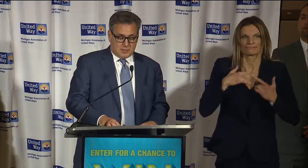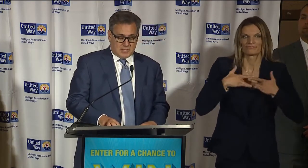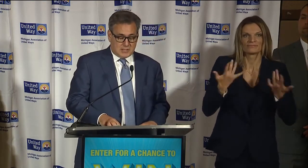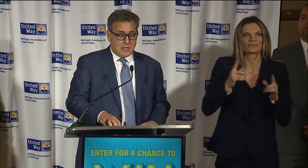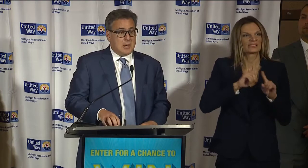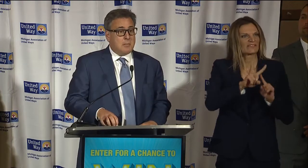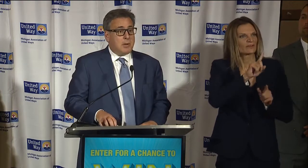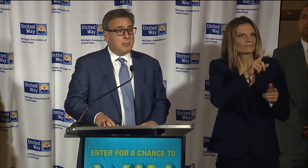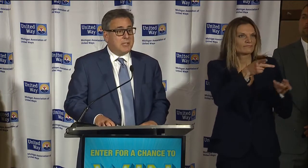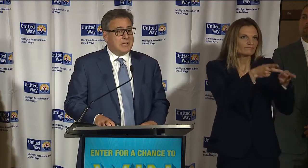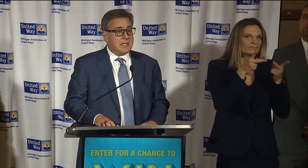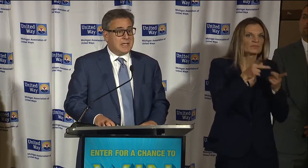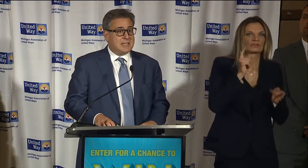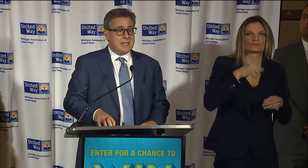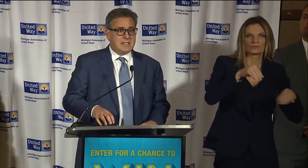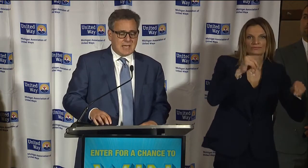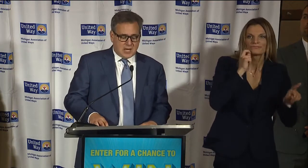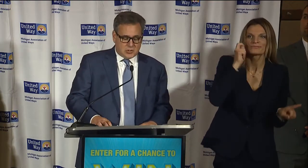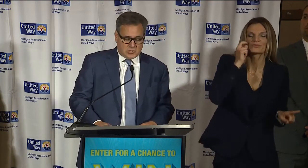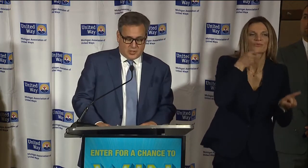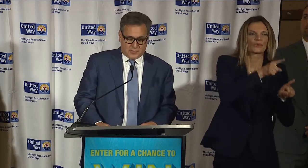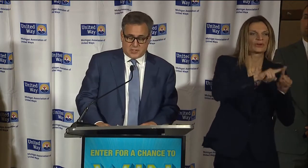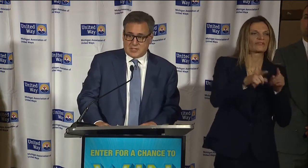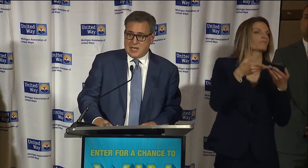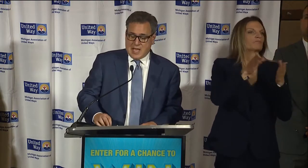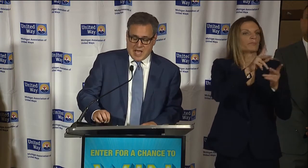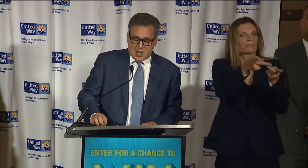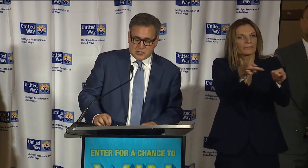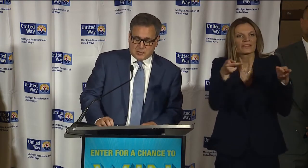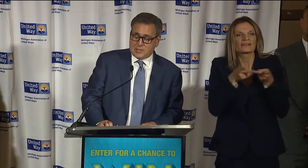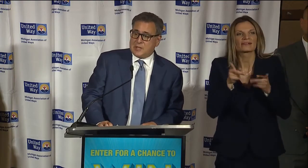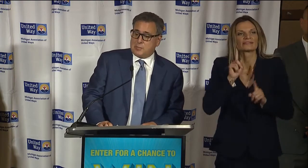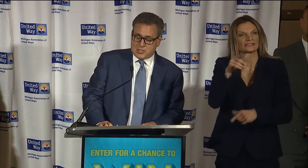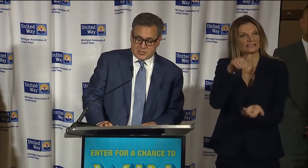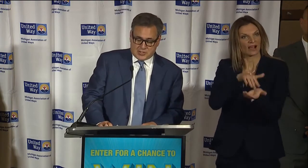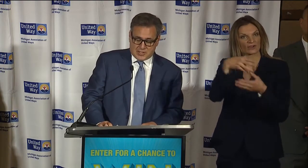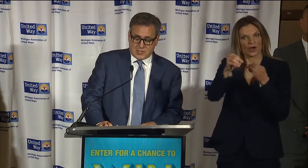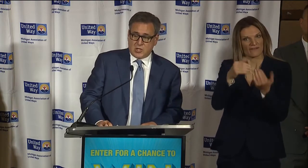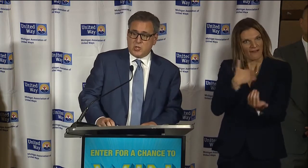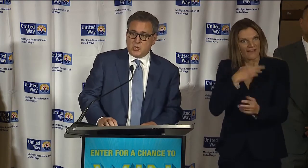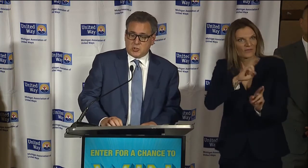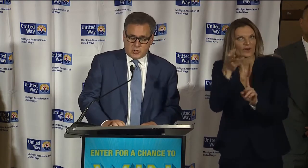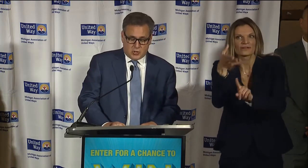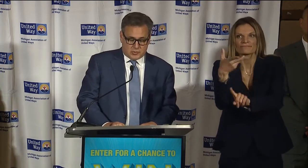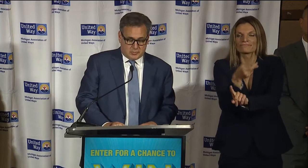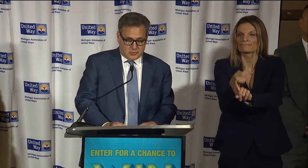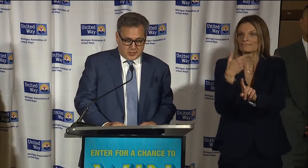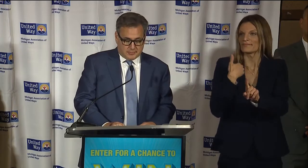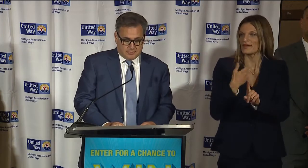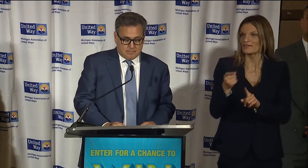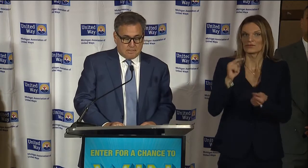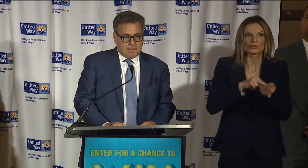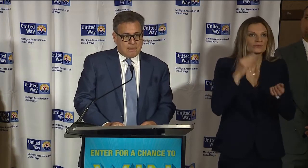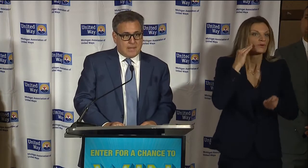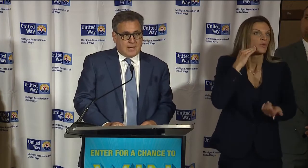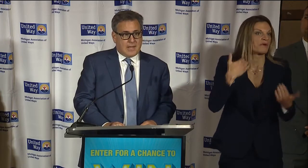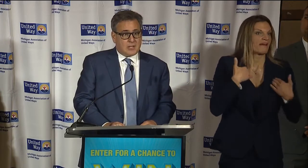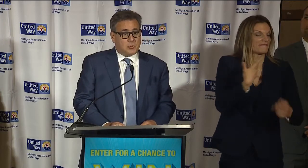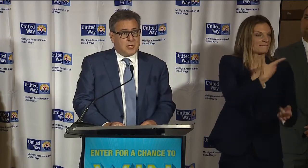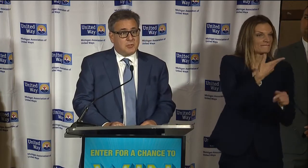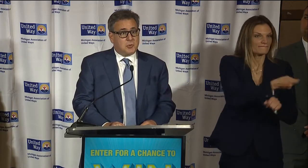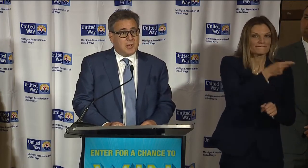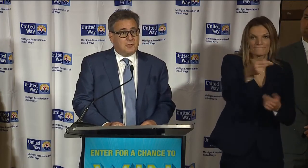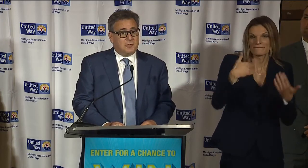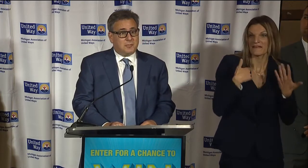retail pharmacies, public clinics, doctors' offices, hospital outpatient sites, nursing homes, and more.